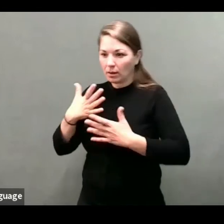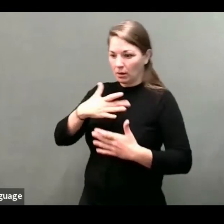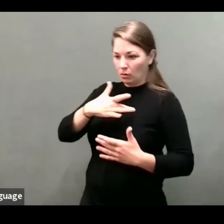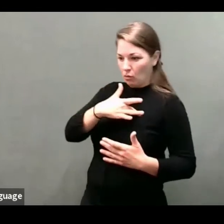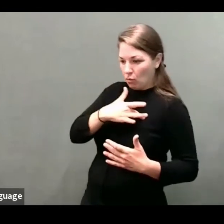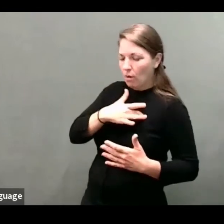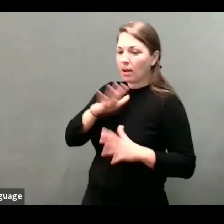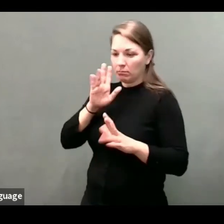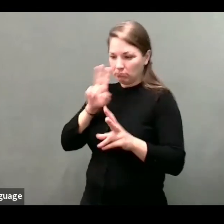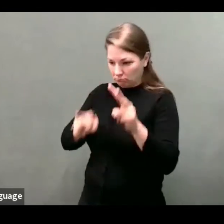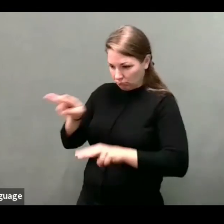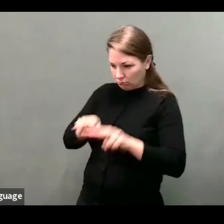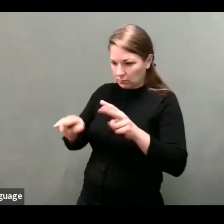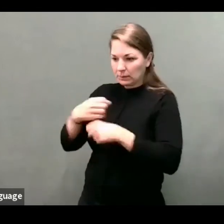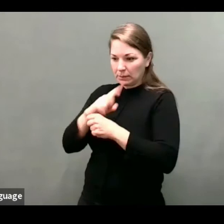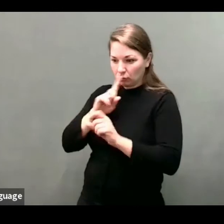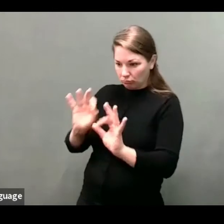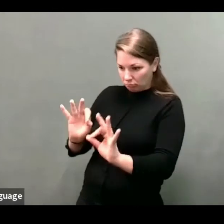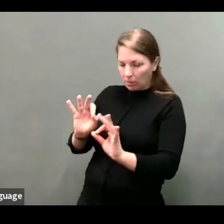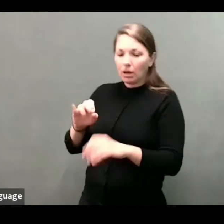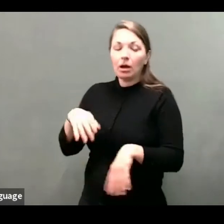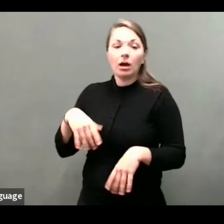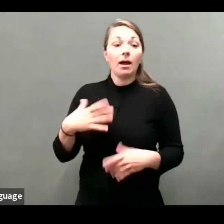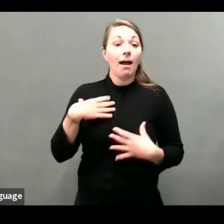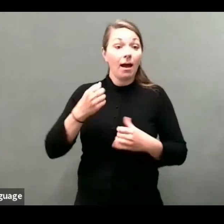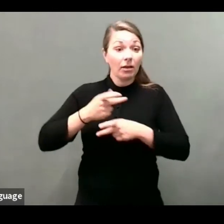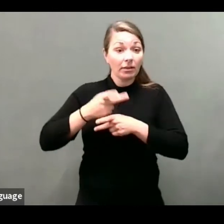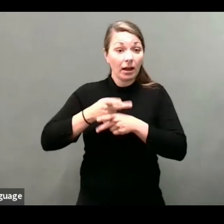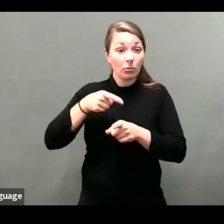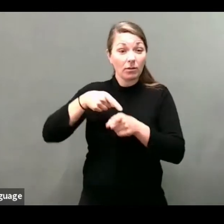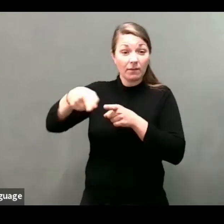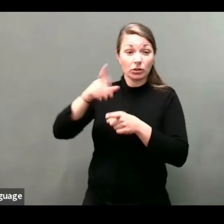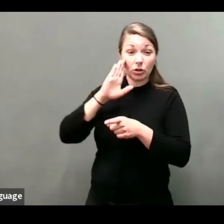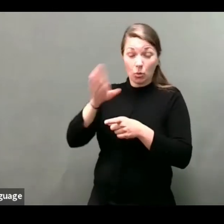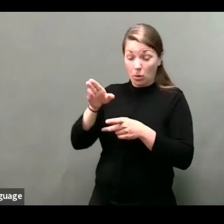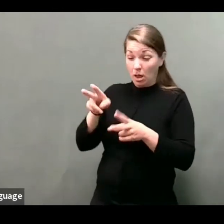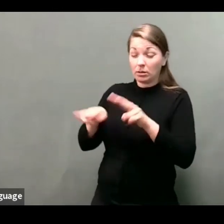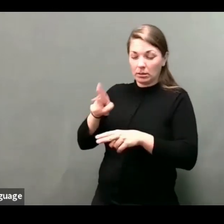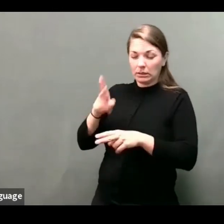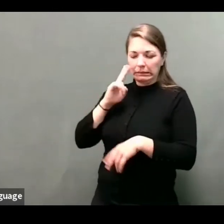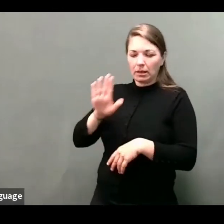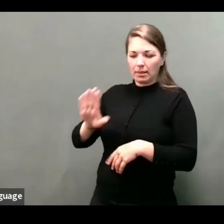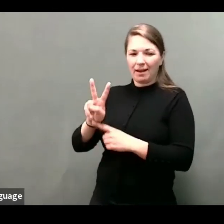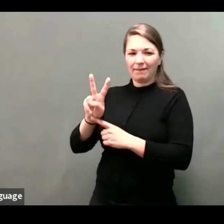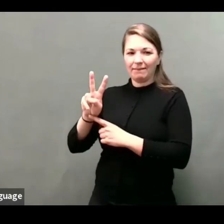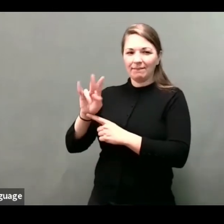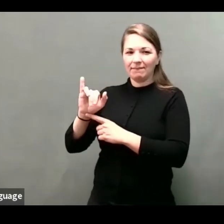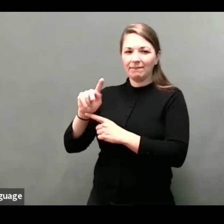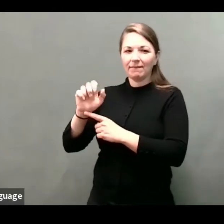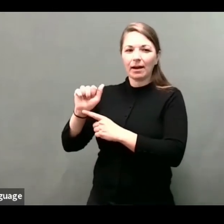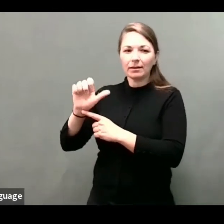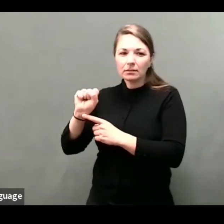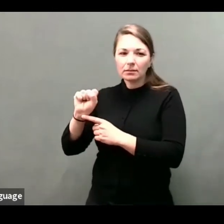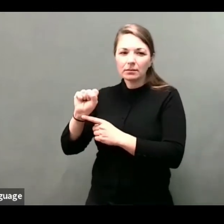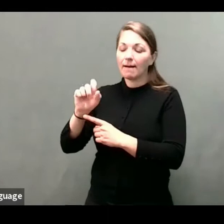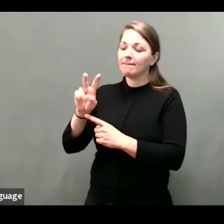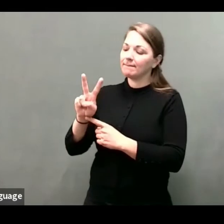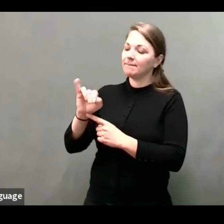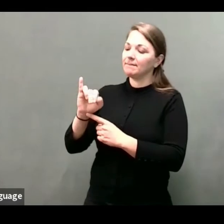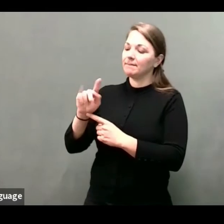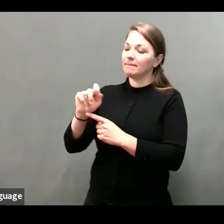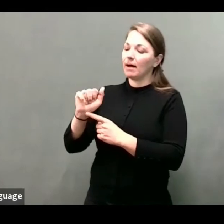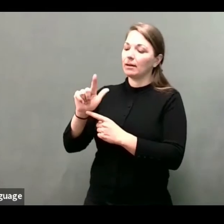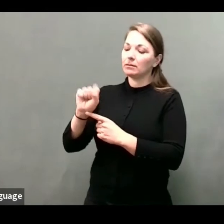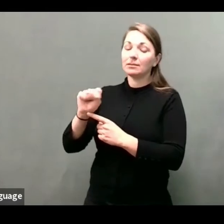fact that based on those vital signs and their reason for coming in, they may be prioritized as more or